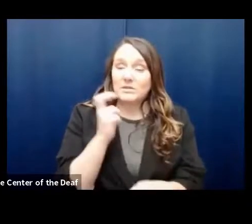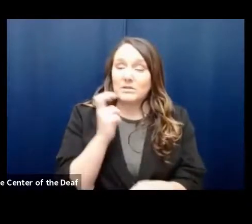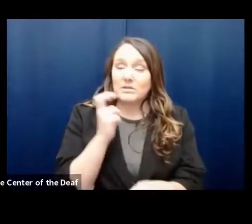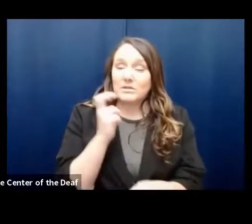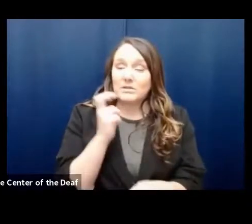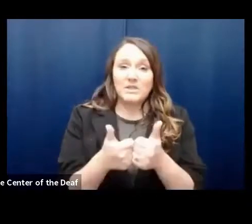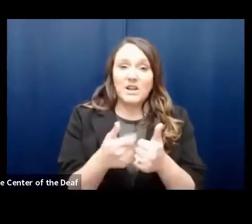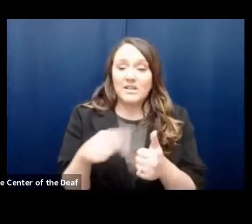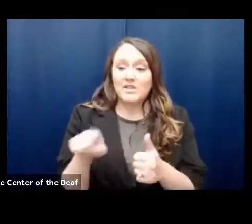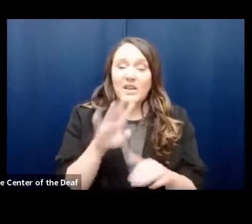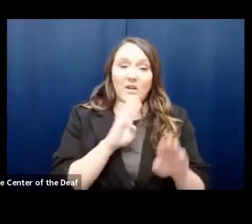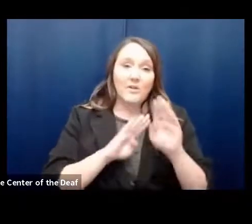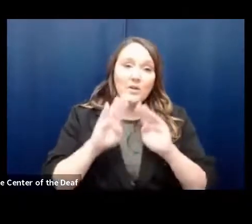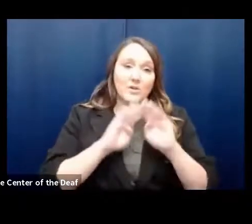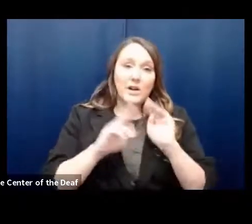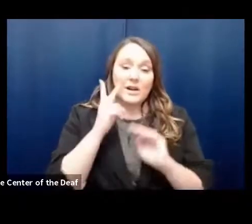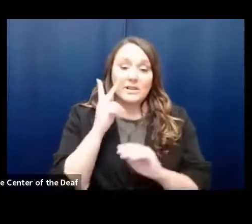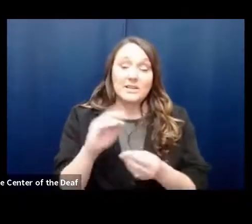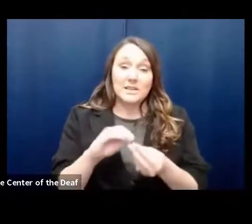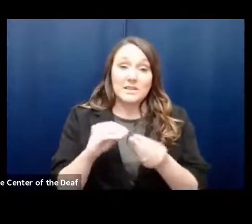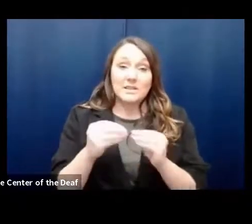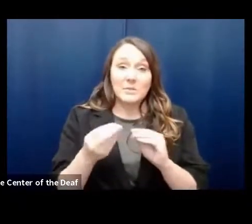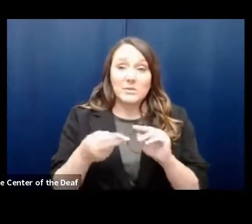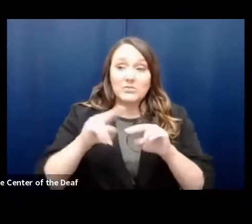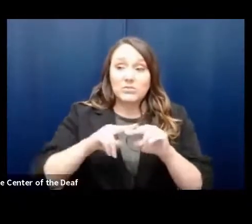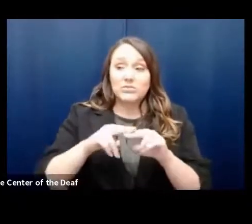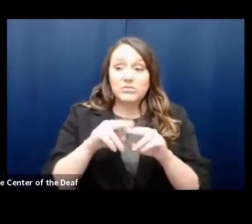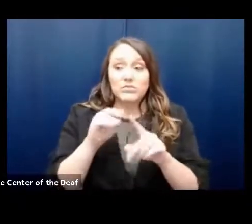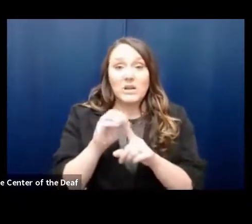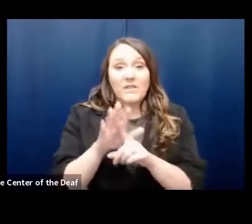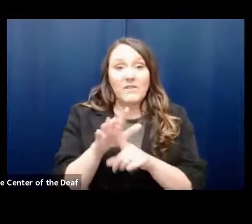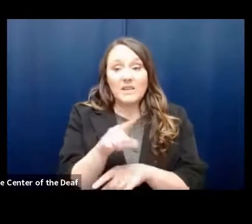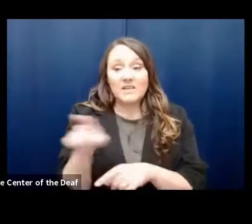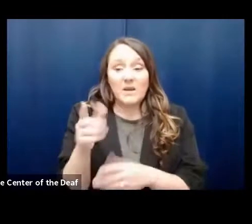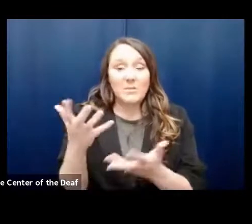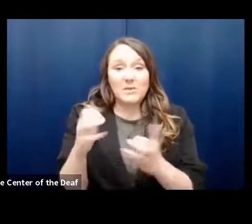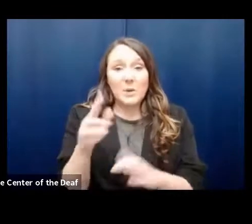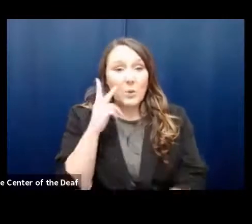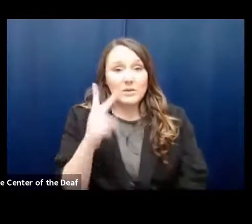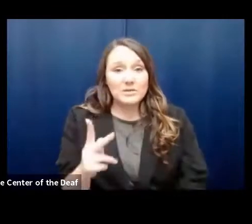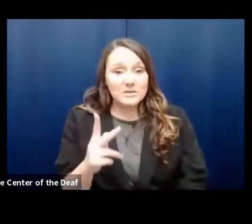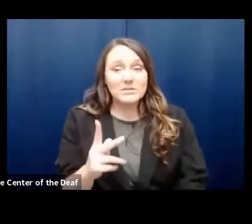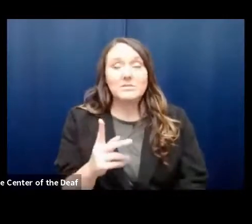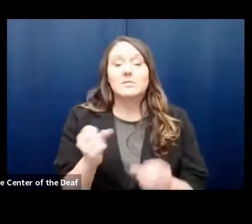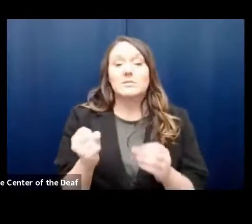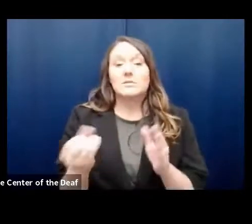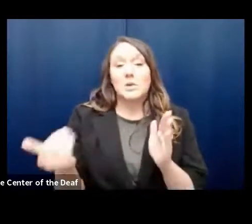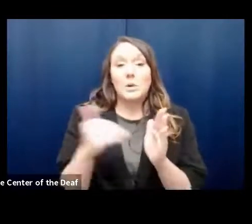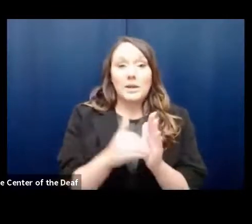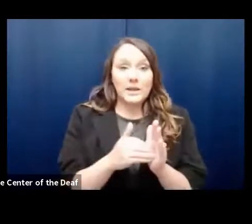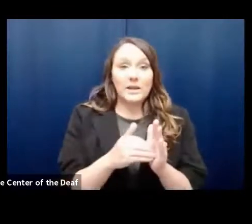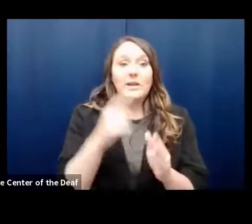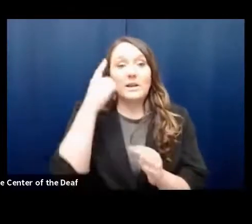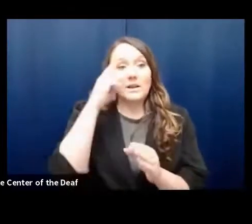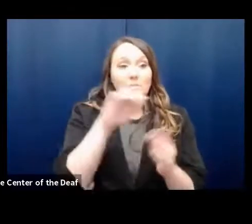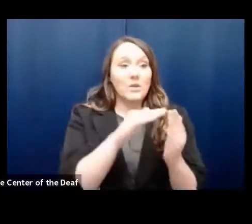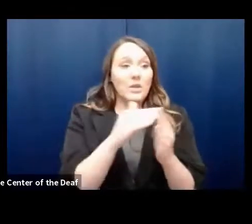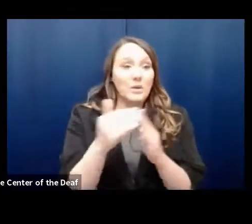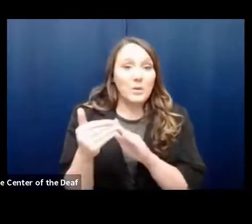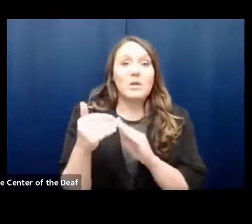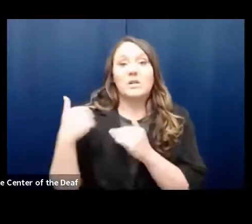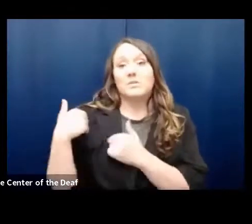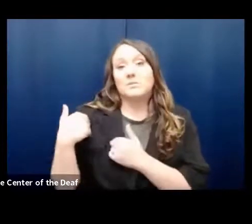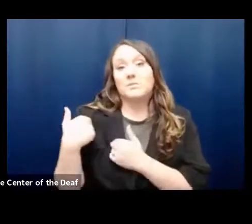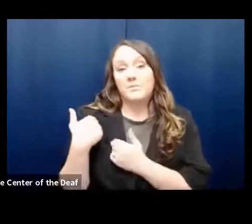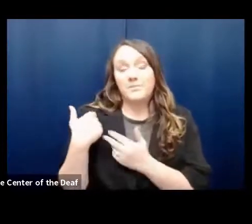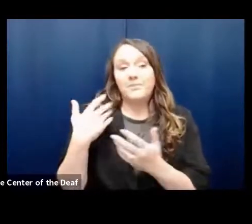They see numbers going up, and that impacts them. They don't want to see that. And so again, it's up to the community to make a difference here. And